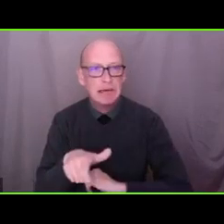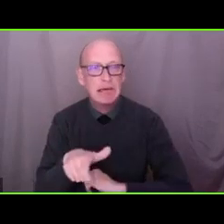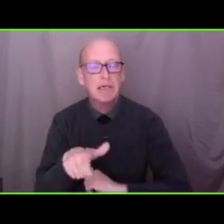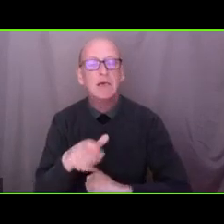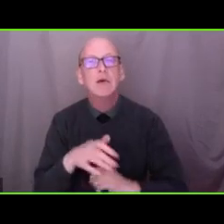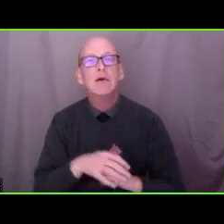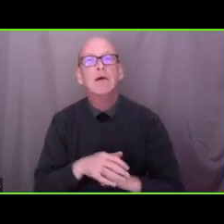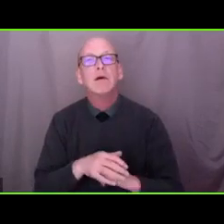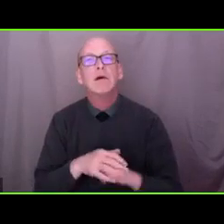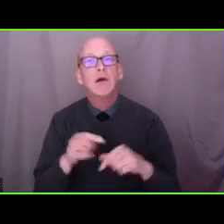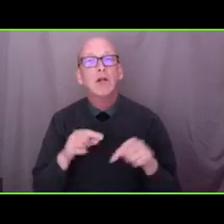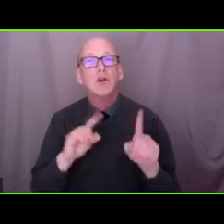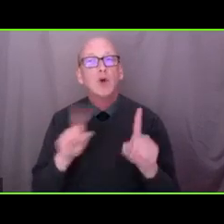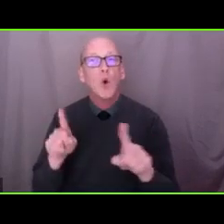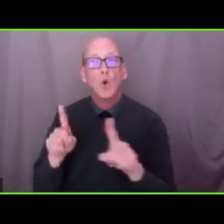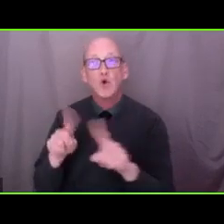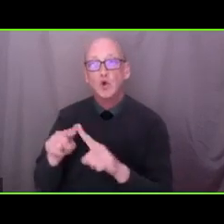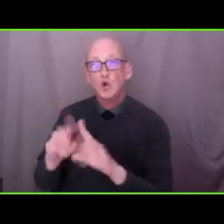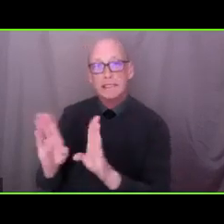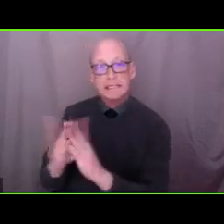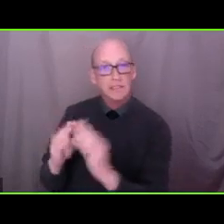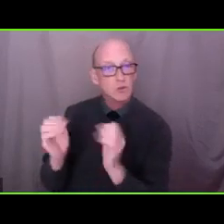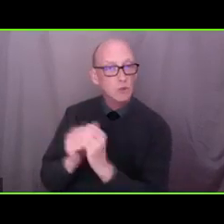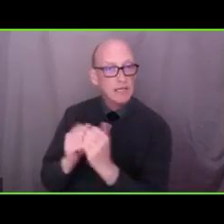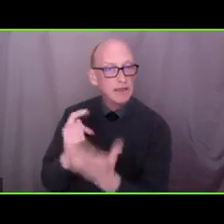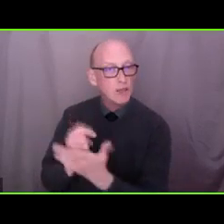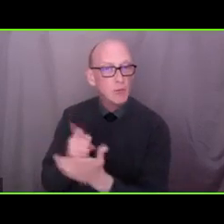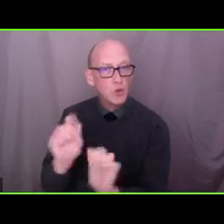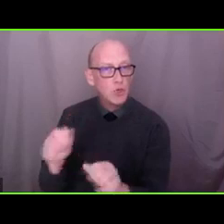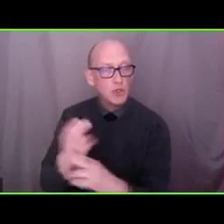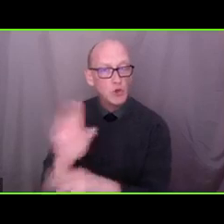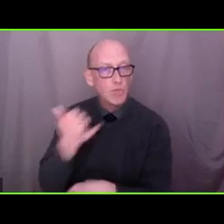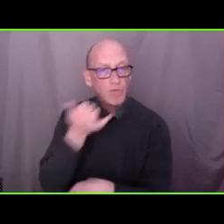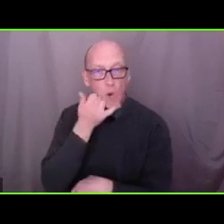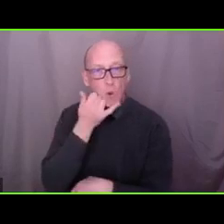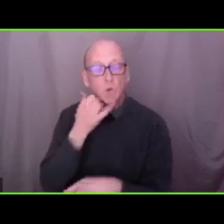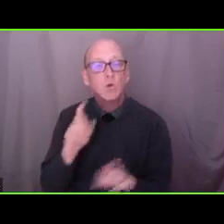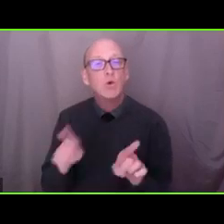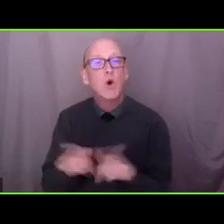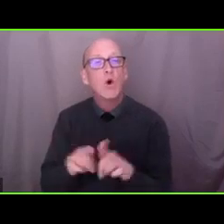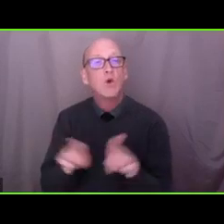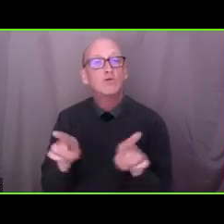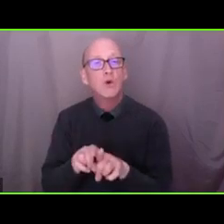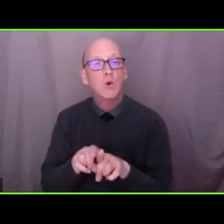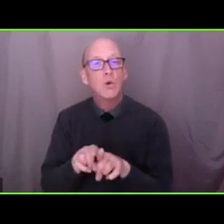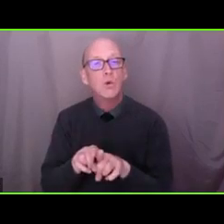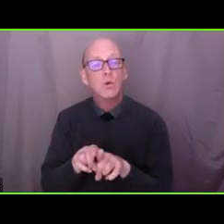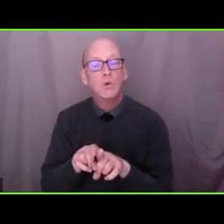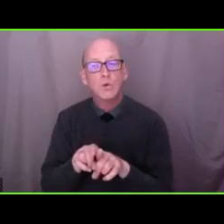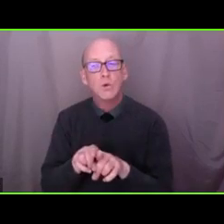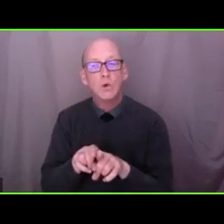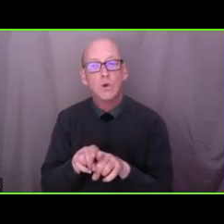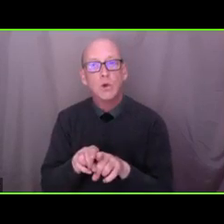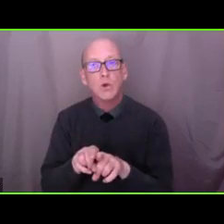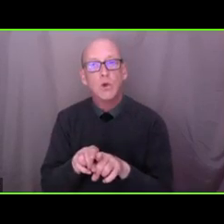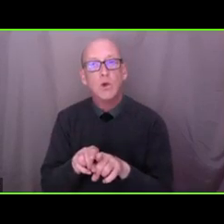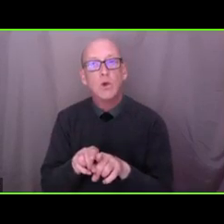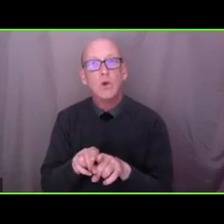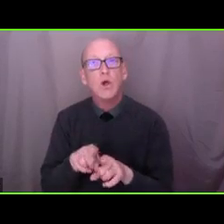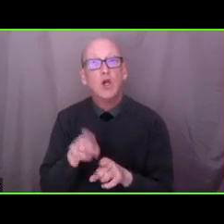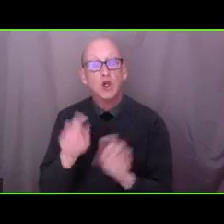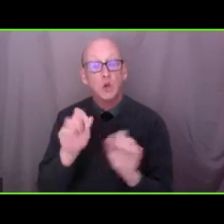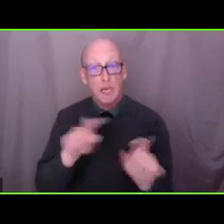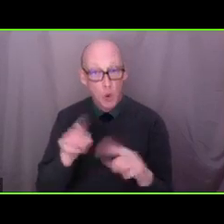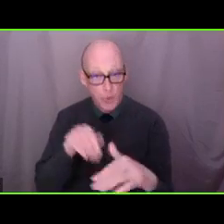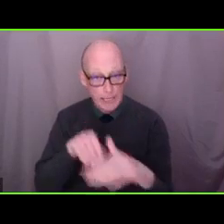join a session with a therapist, you can just use your phone. There's also, generally, get into